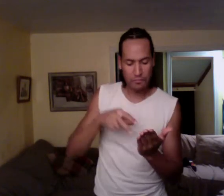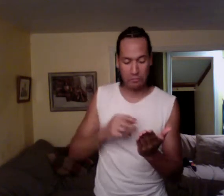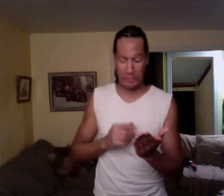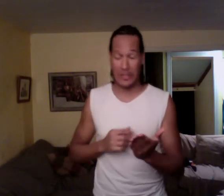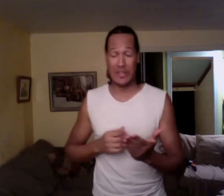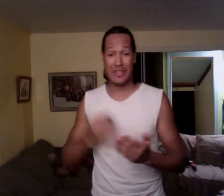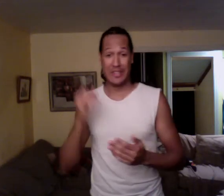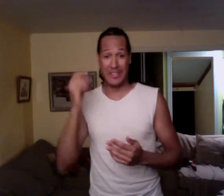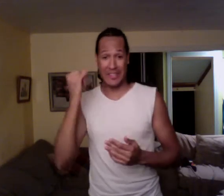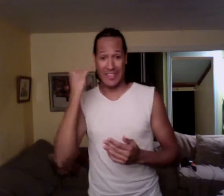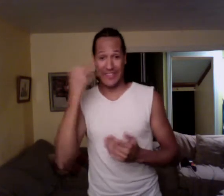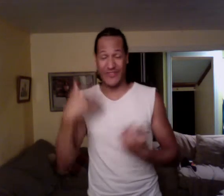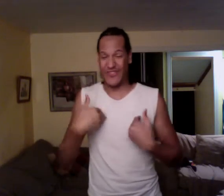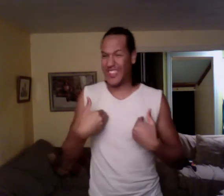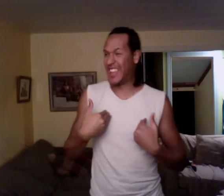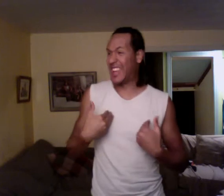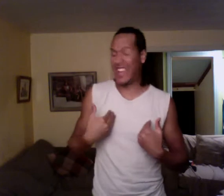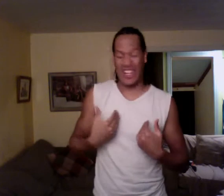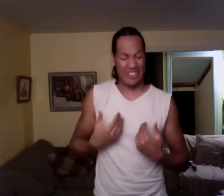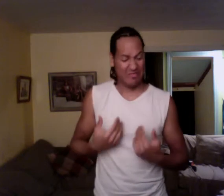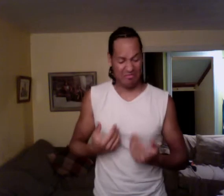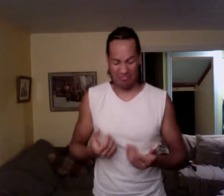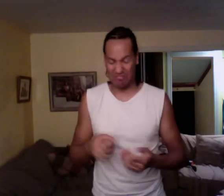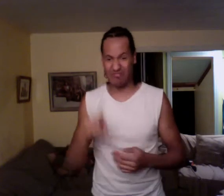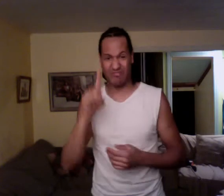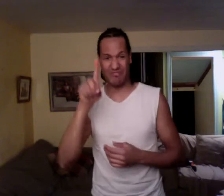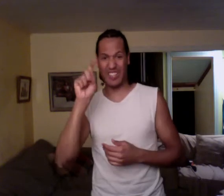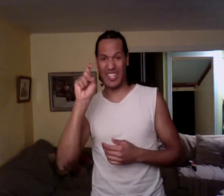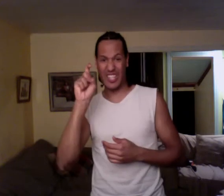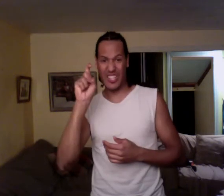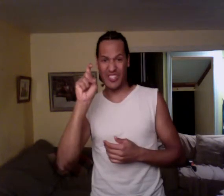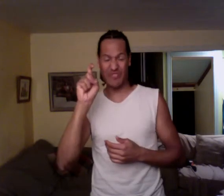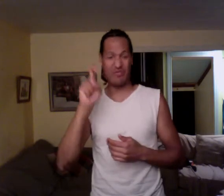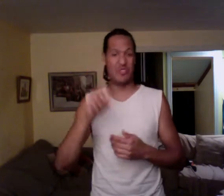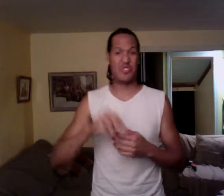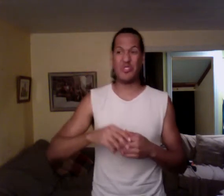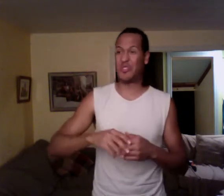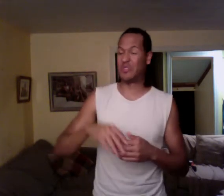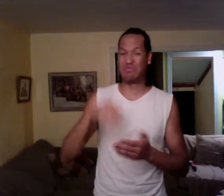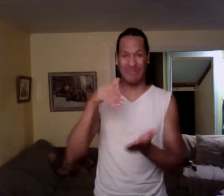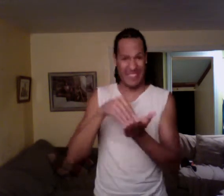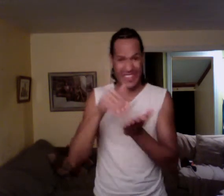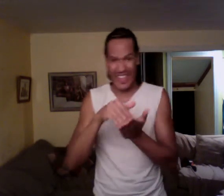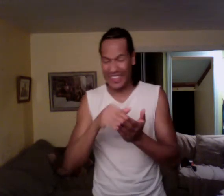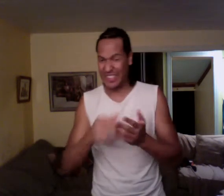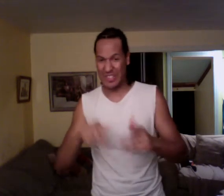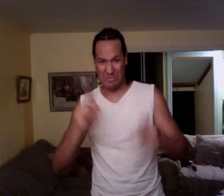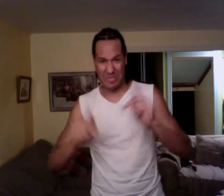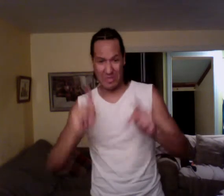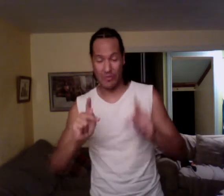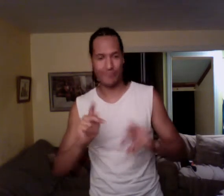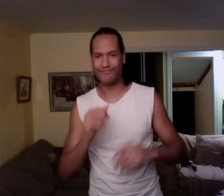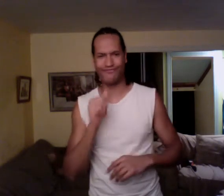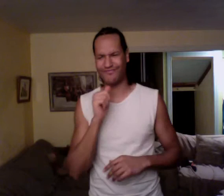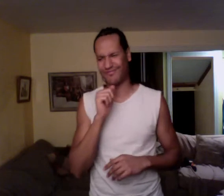of people, obviously that's not practical. But if it's a smaller corporation or business